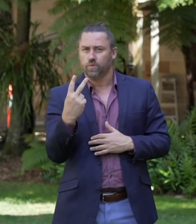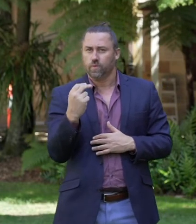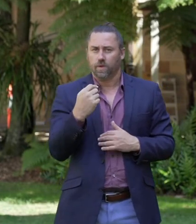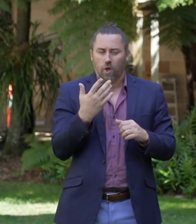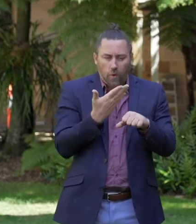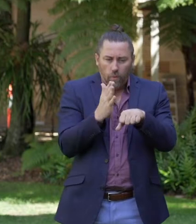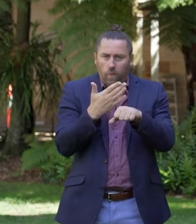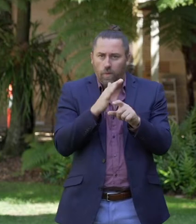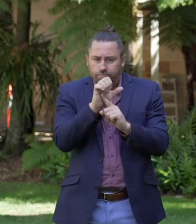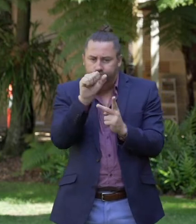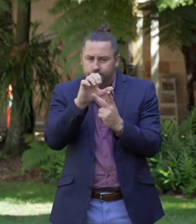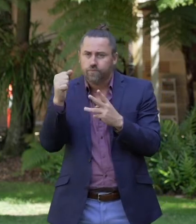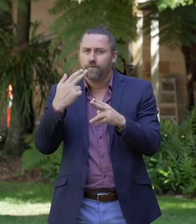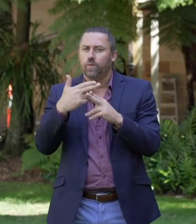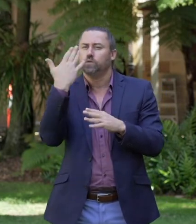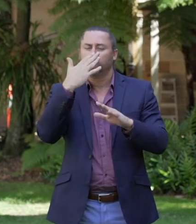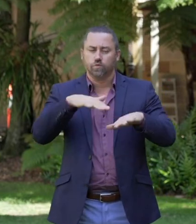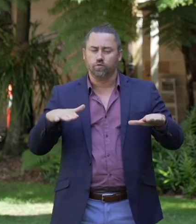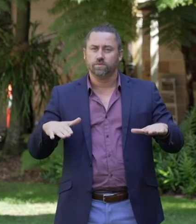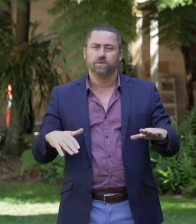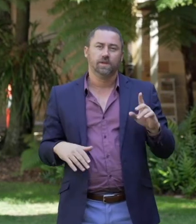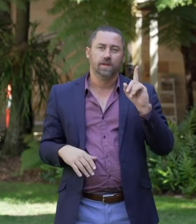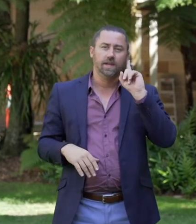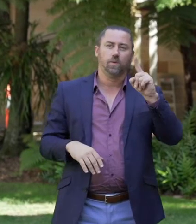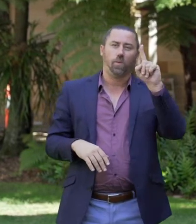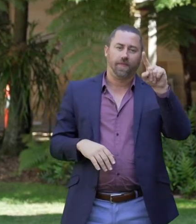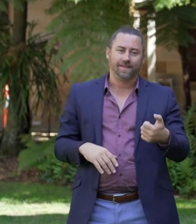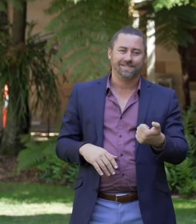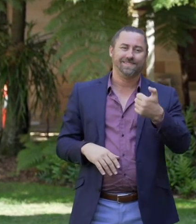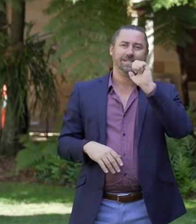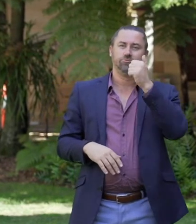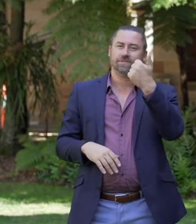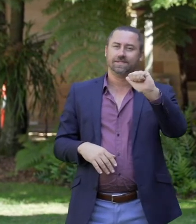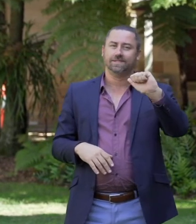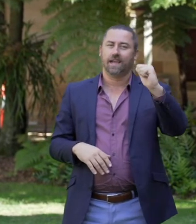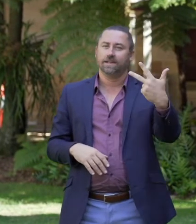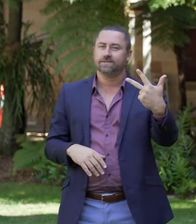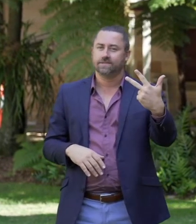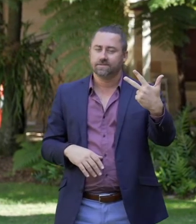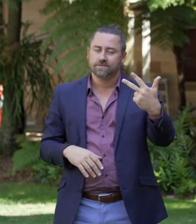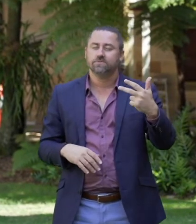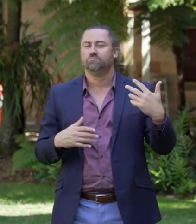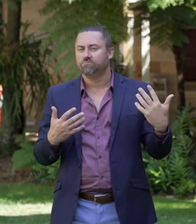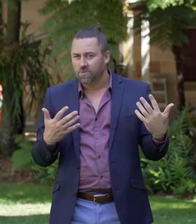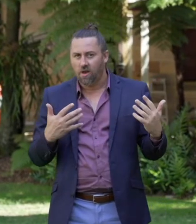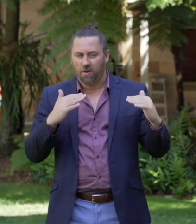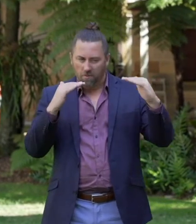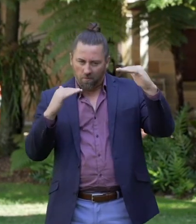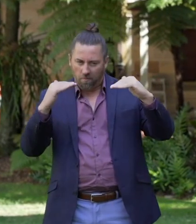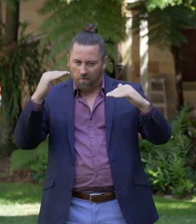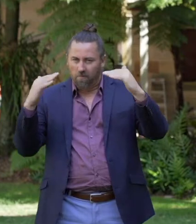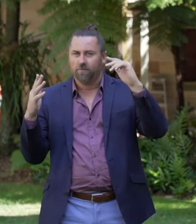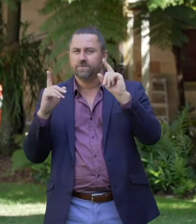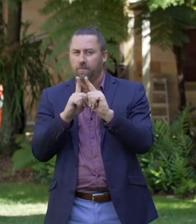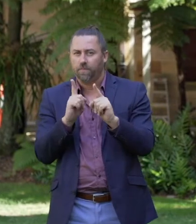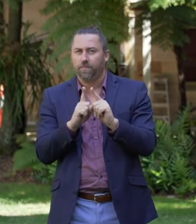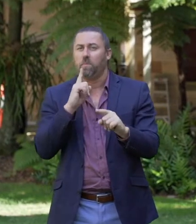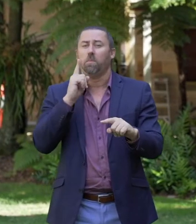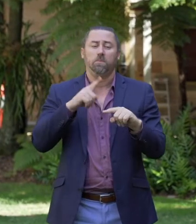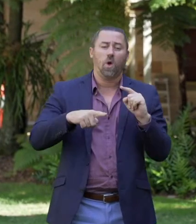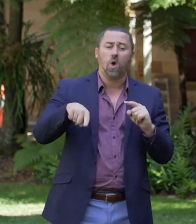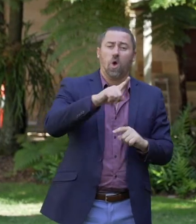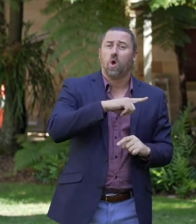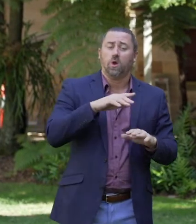24 hours. There were 1,668 reported yesterday. And as I've said many times, the vast majority, if not all of